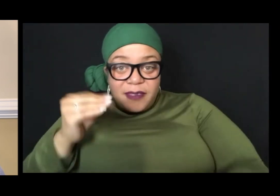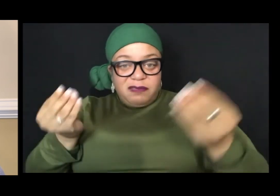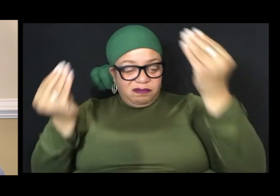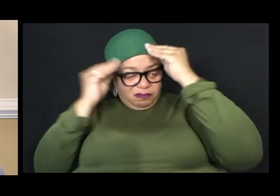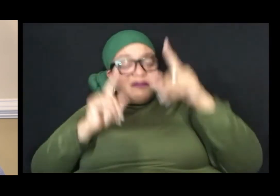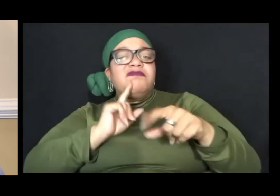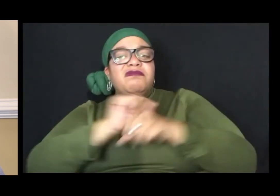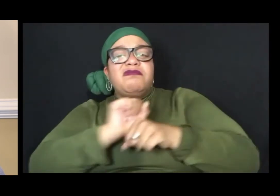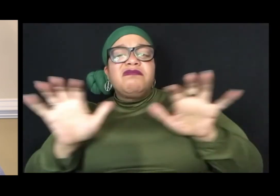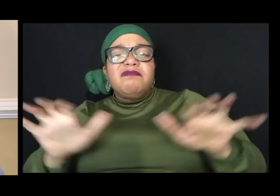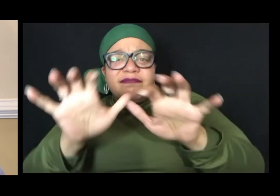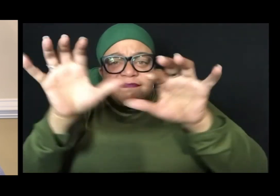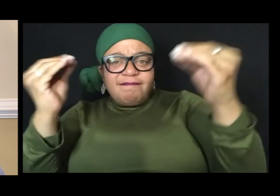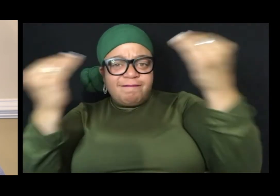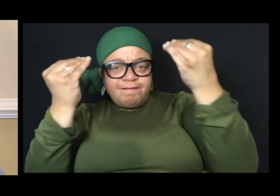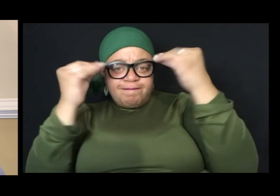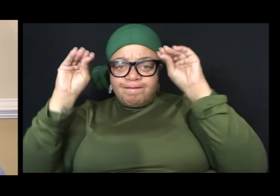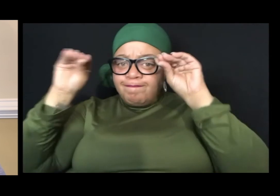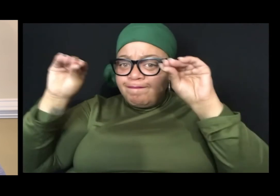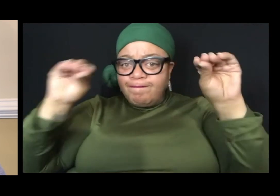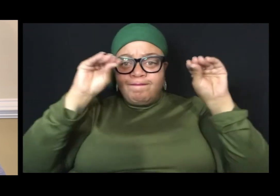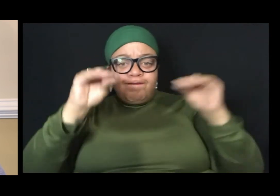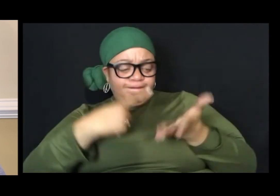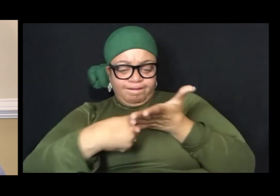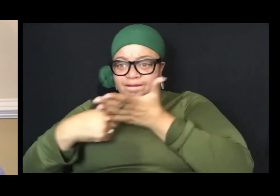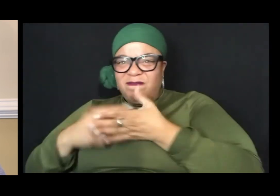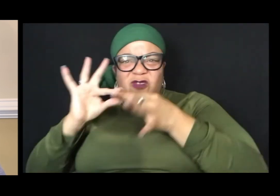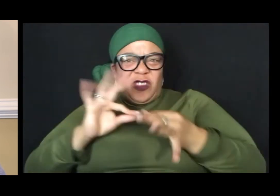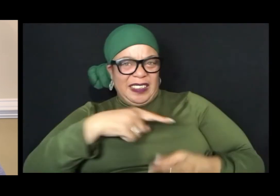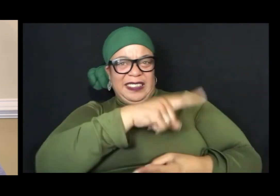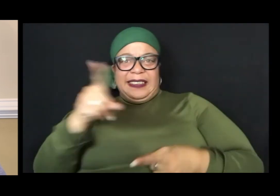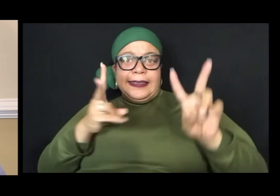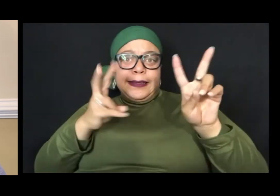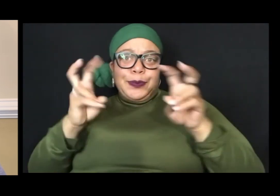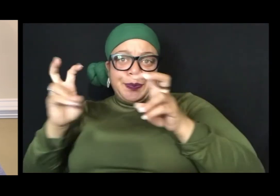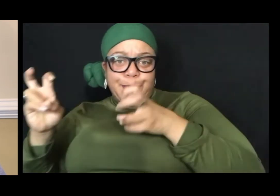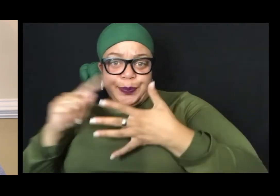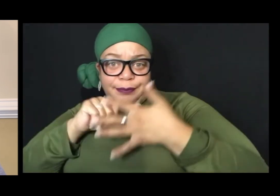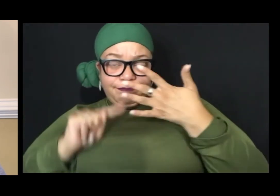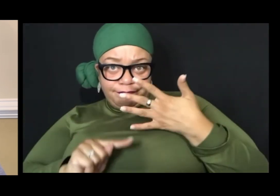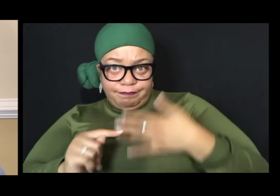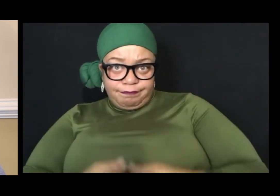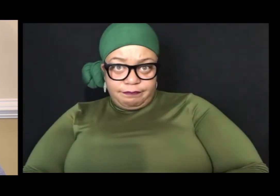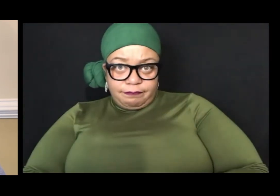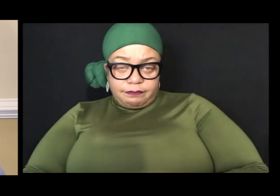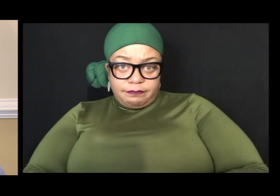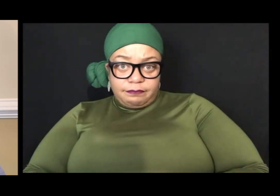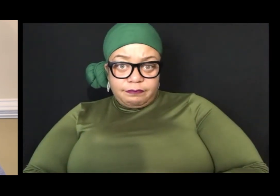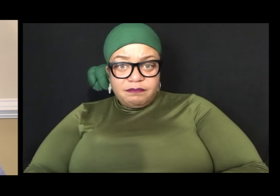engaging in the education and discussion around these issues. 2, think